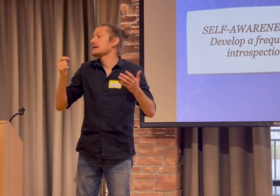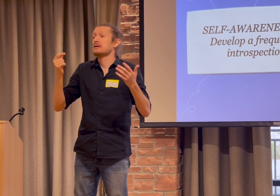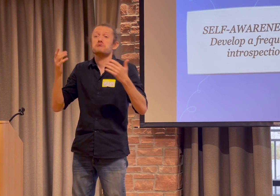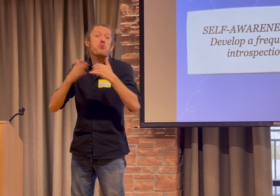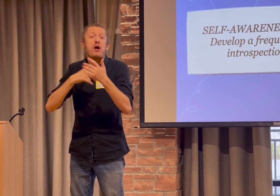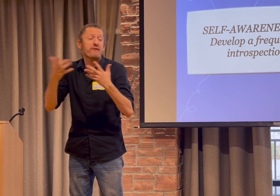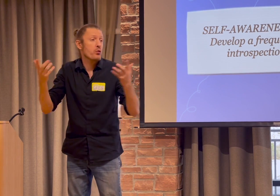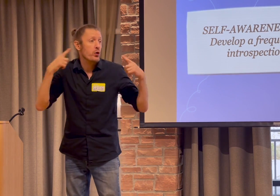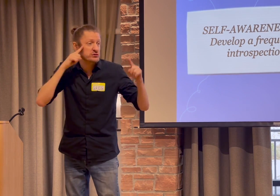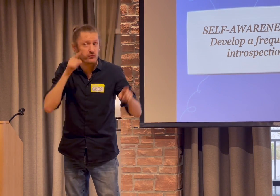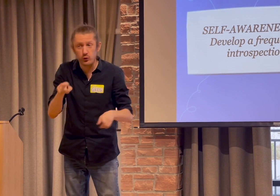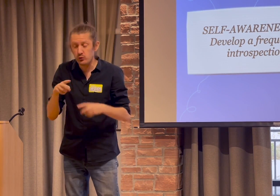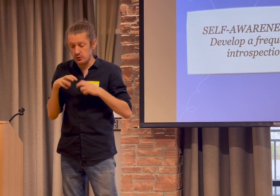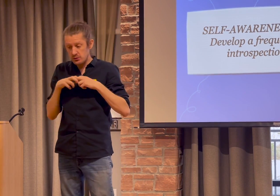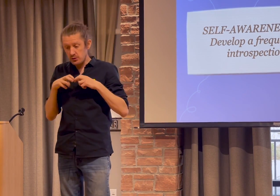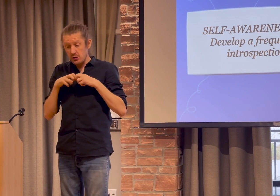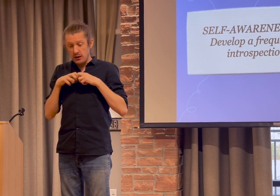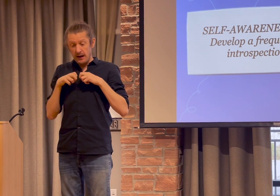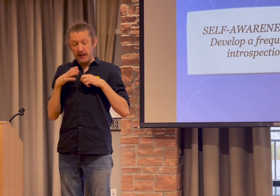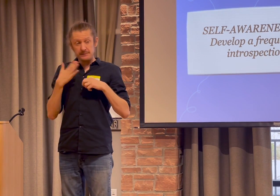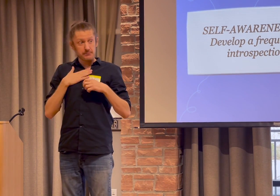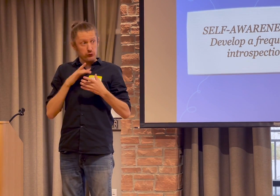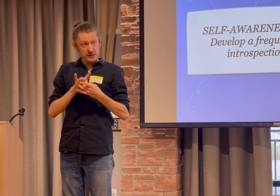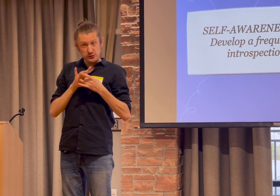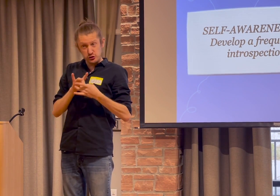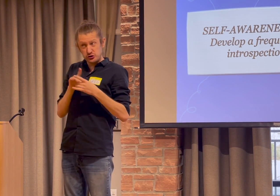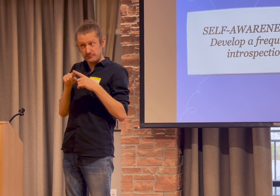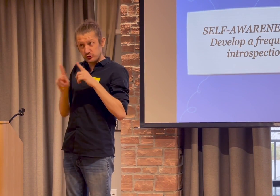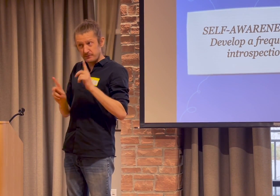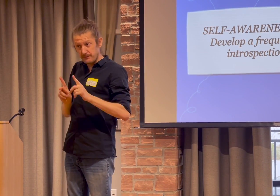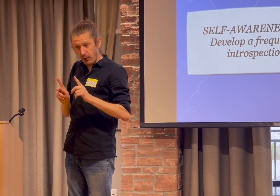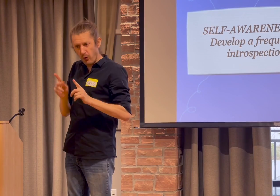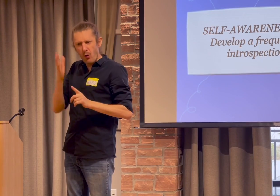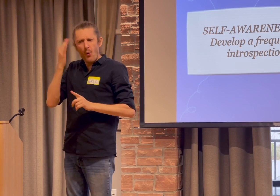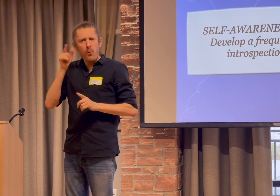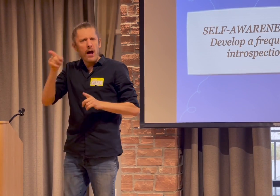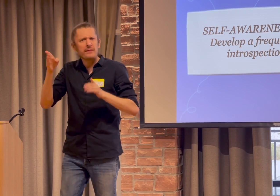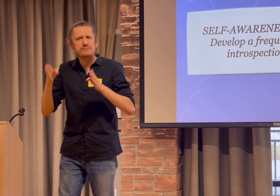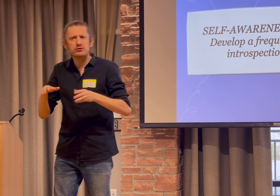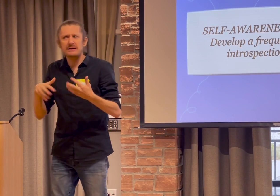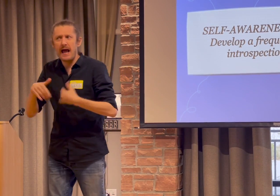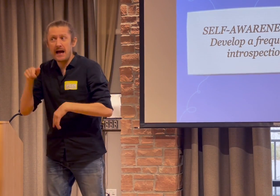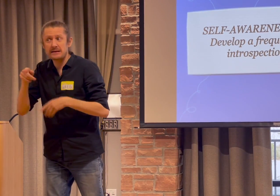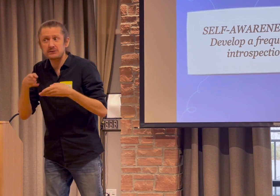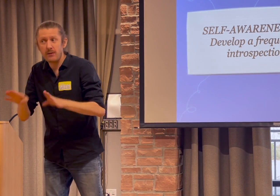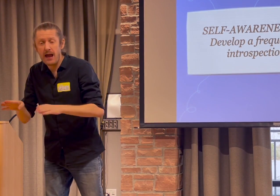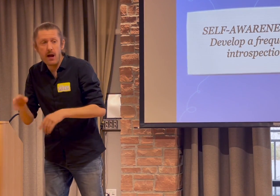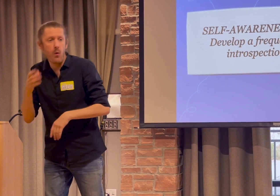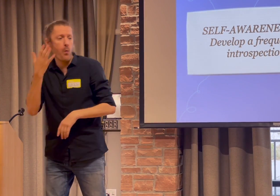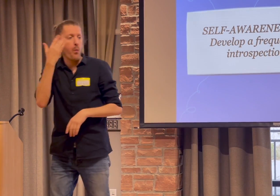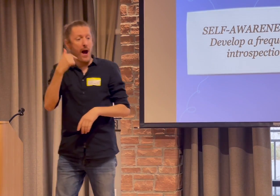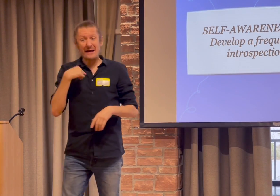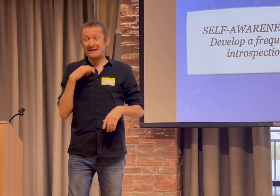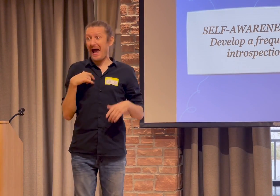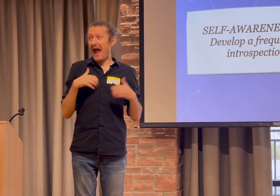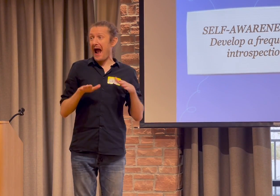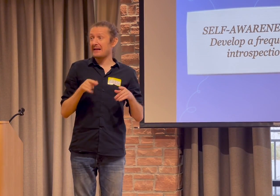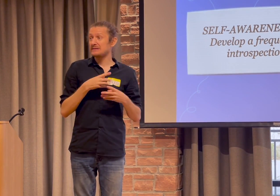on self-analysis, maybe journaling or therapy, whatever works for you, and develop my relationship